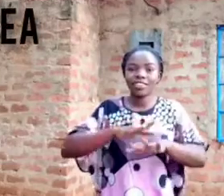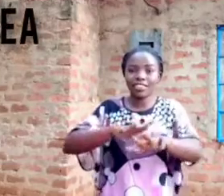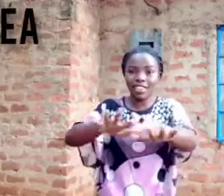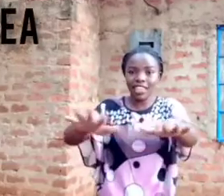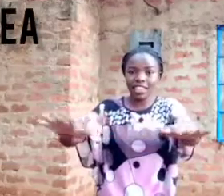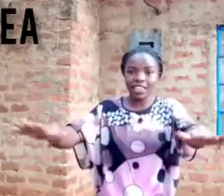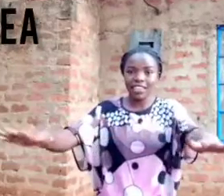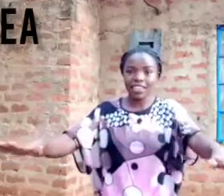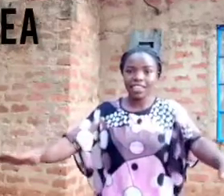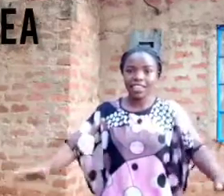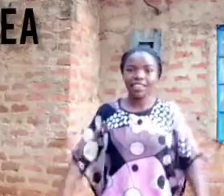Sea.